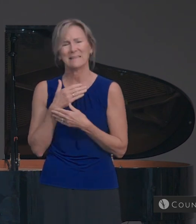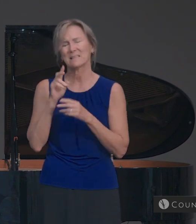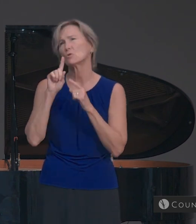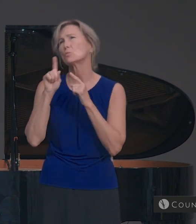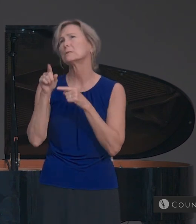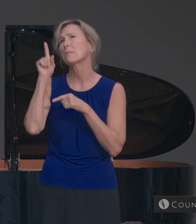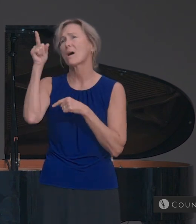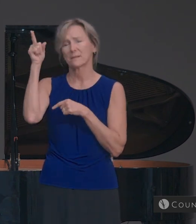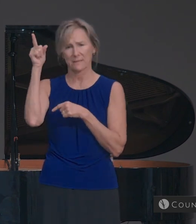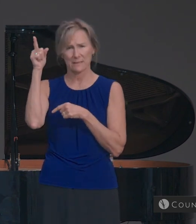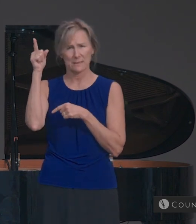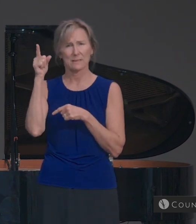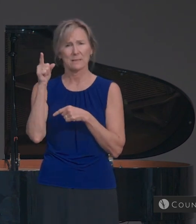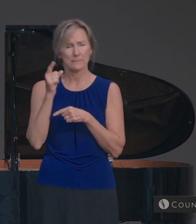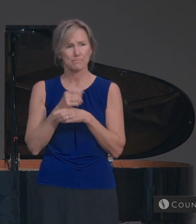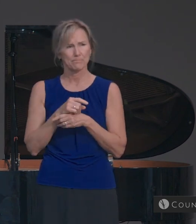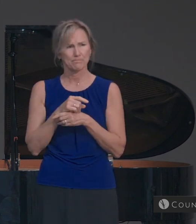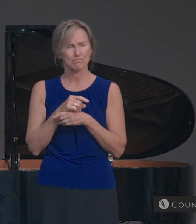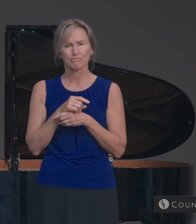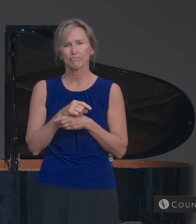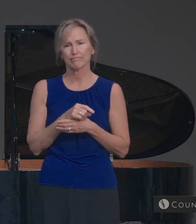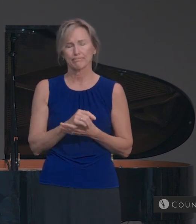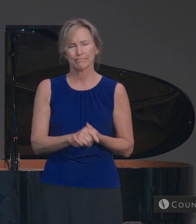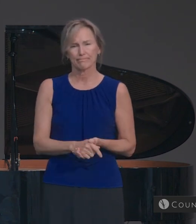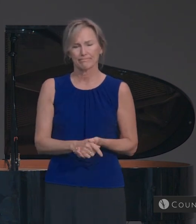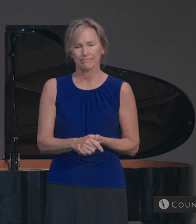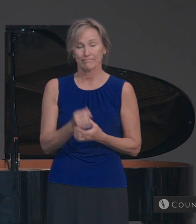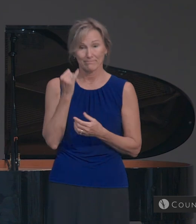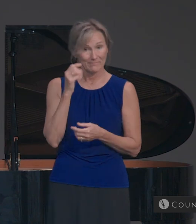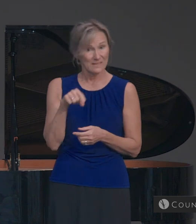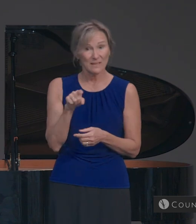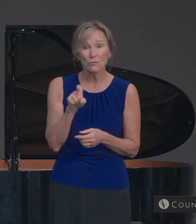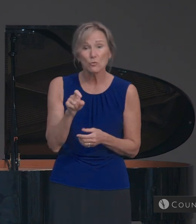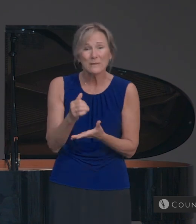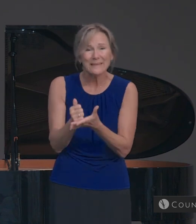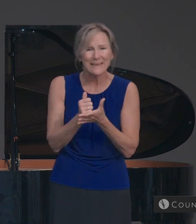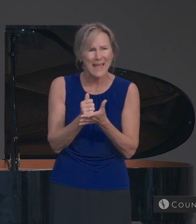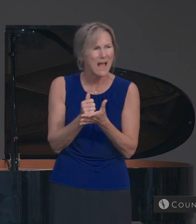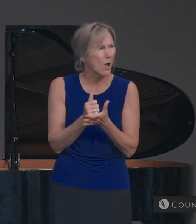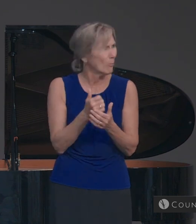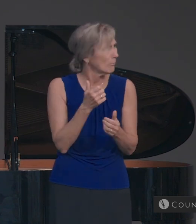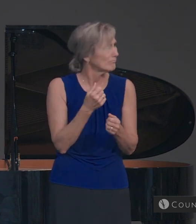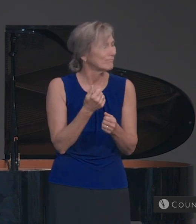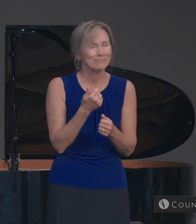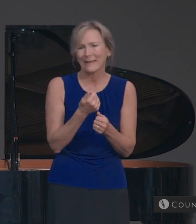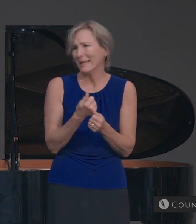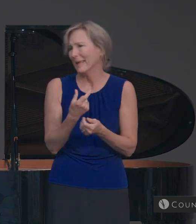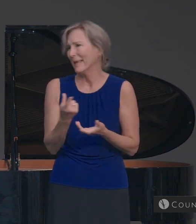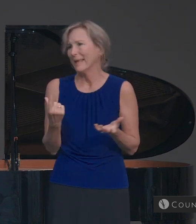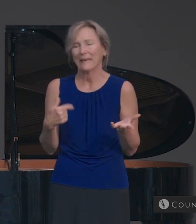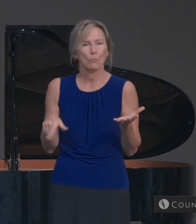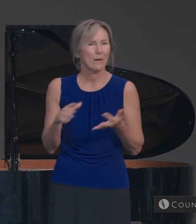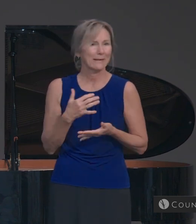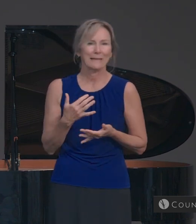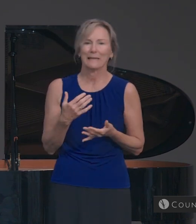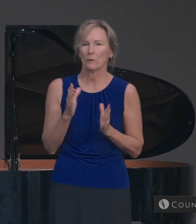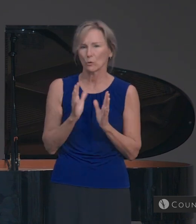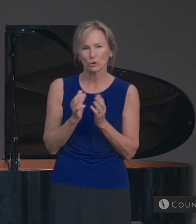to his call. You can talk to people around you if you need more clarification.